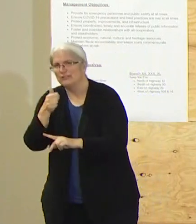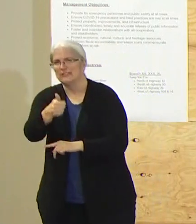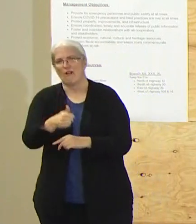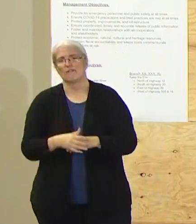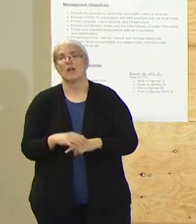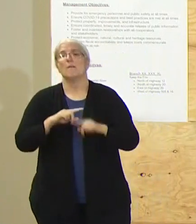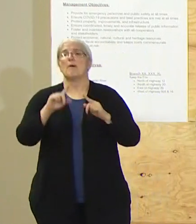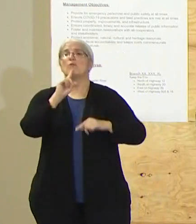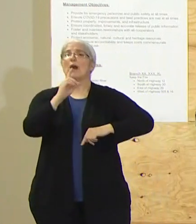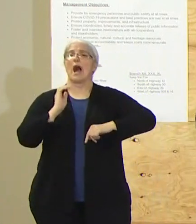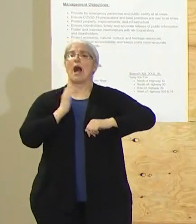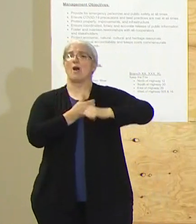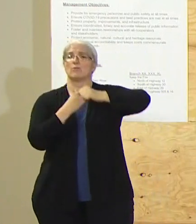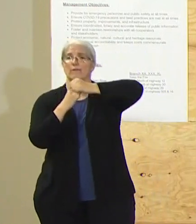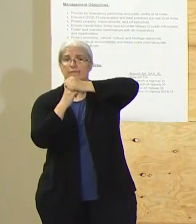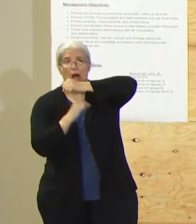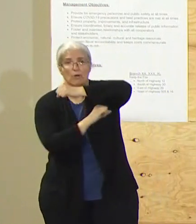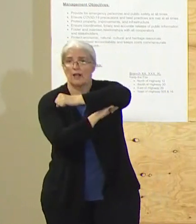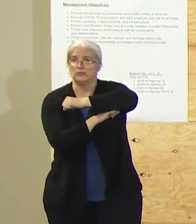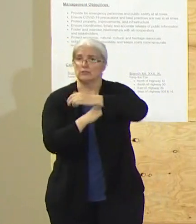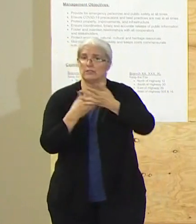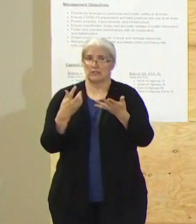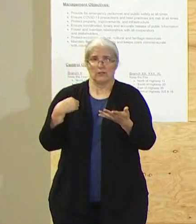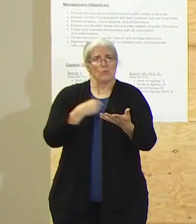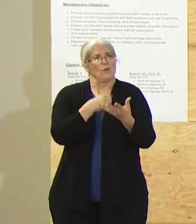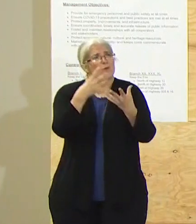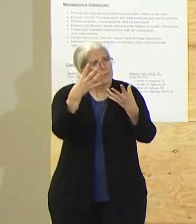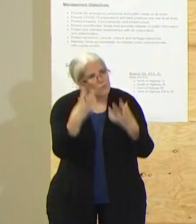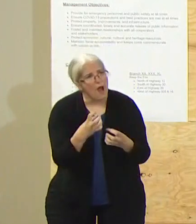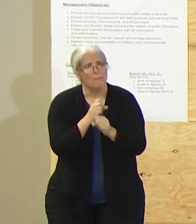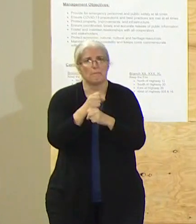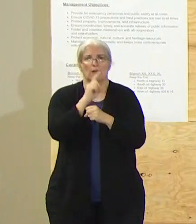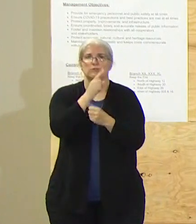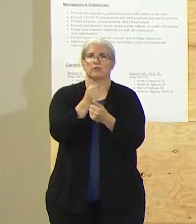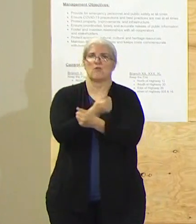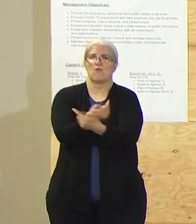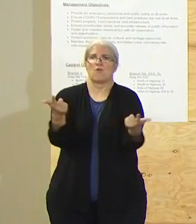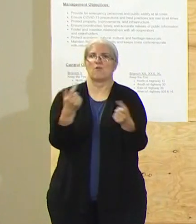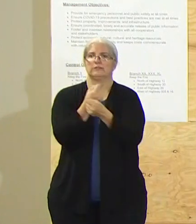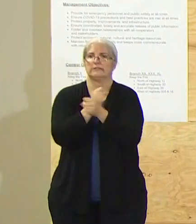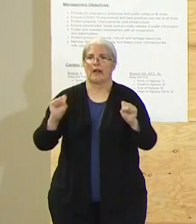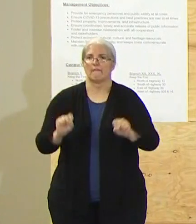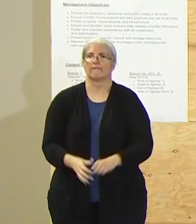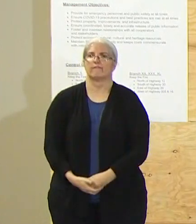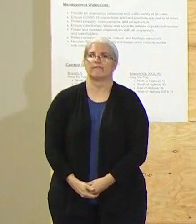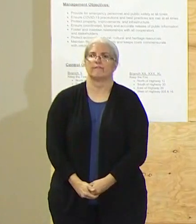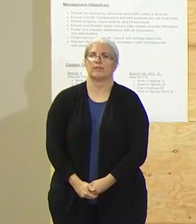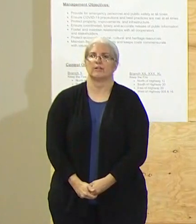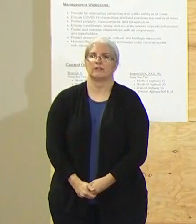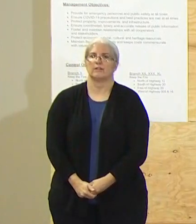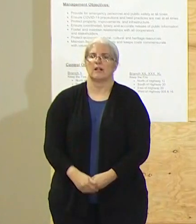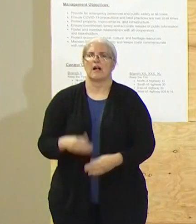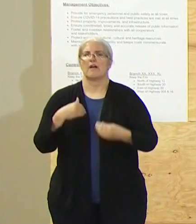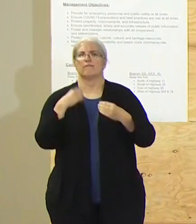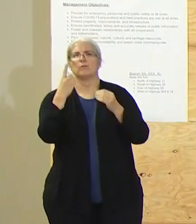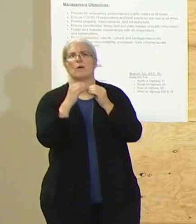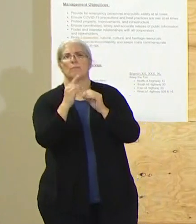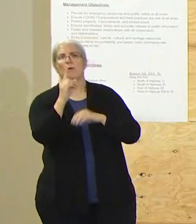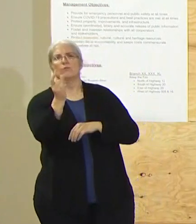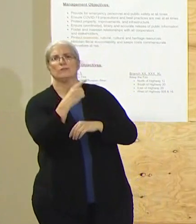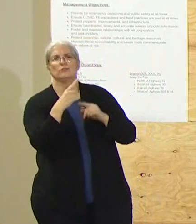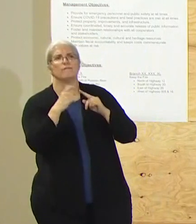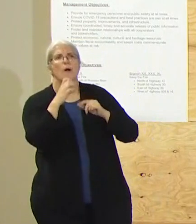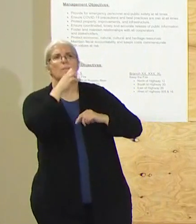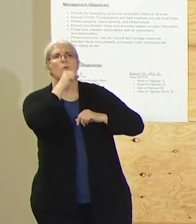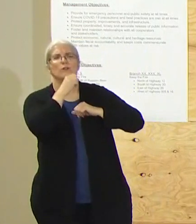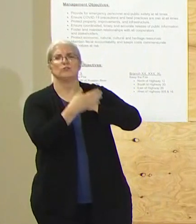principle. The last question comes from a reporter in Orange County who says, Orange County is getting closer to moving off the watch list,